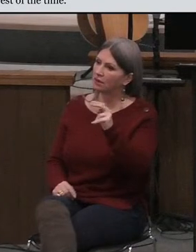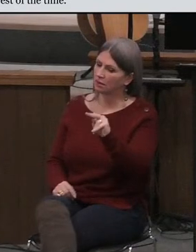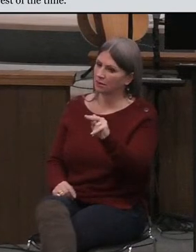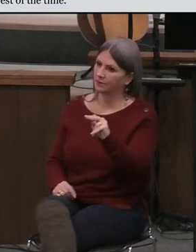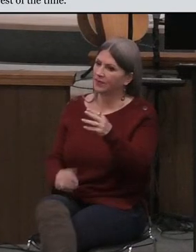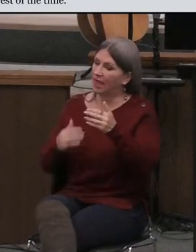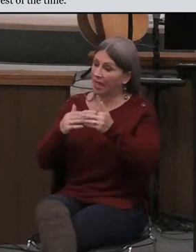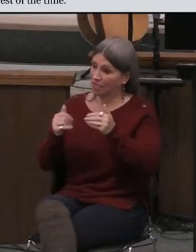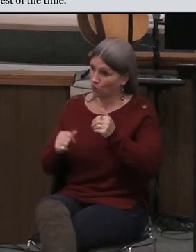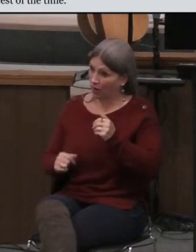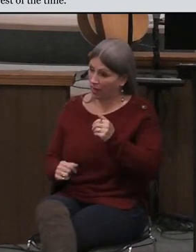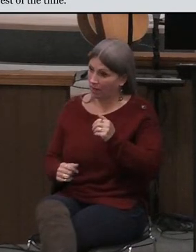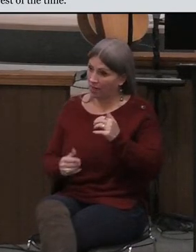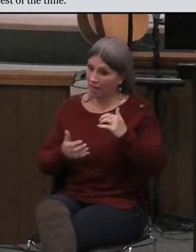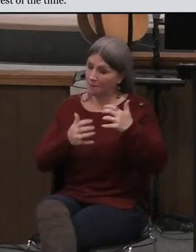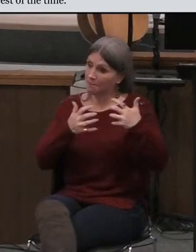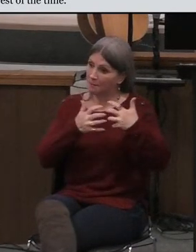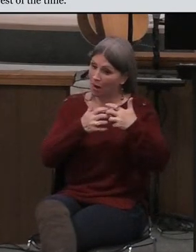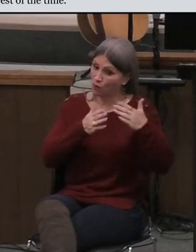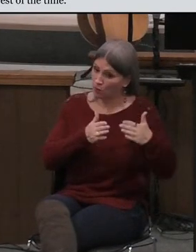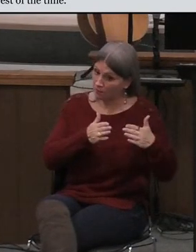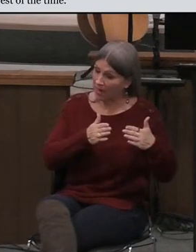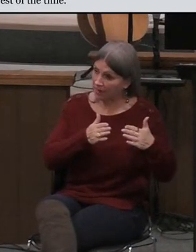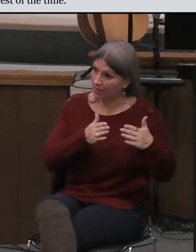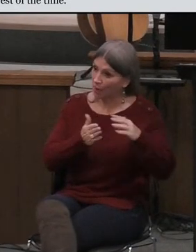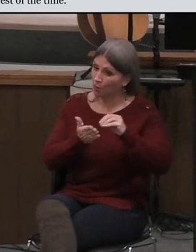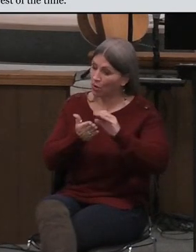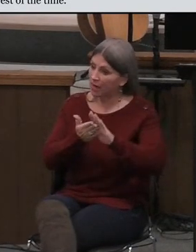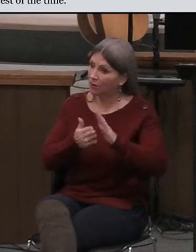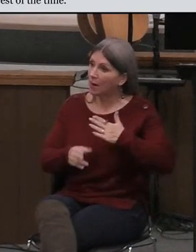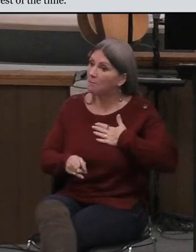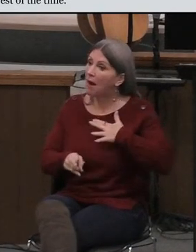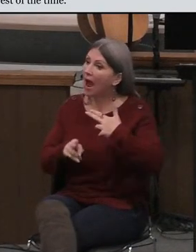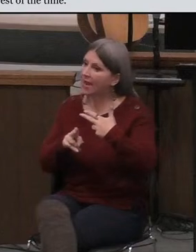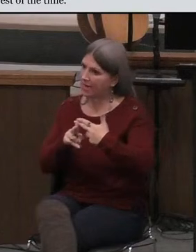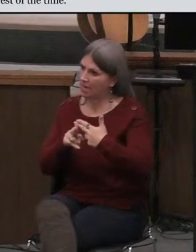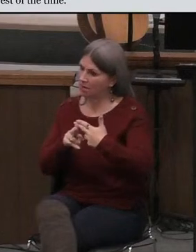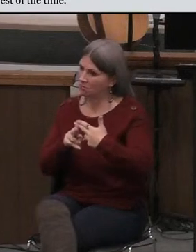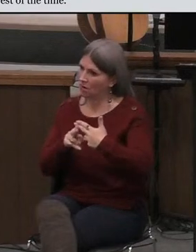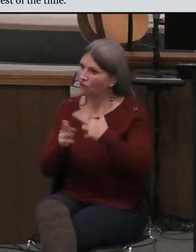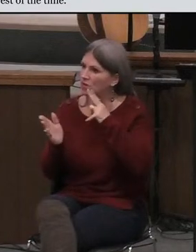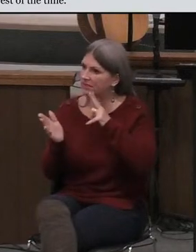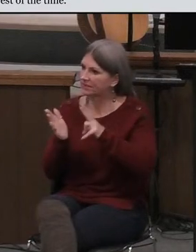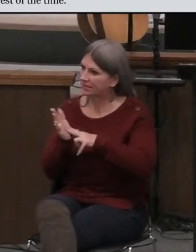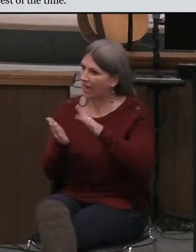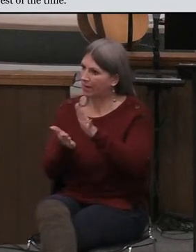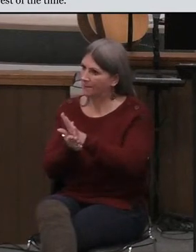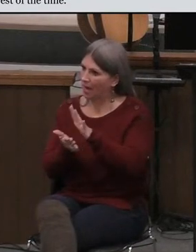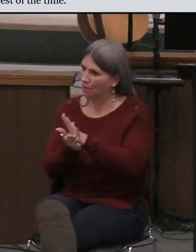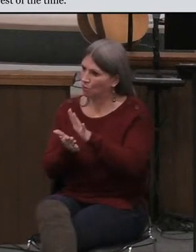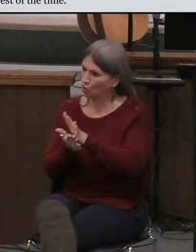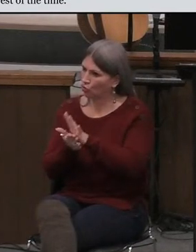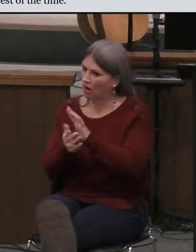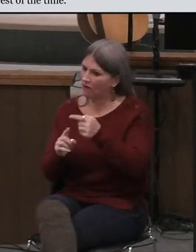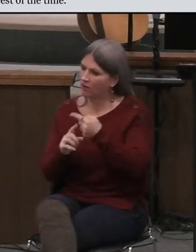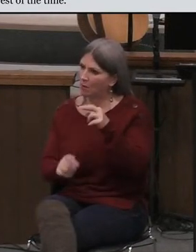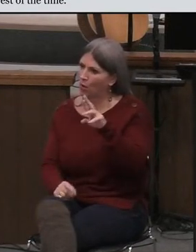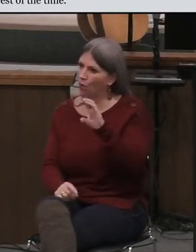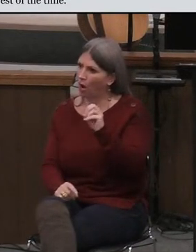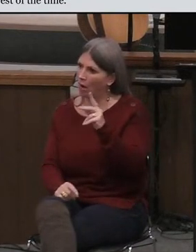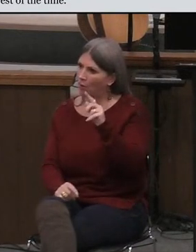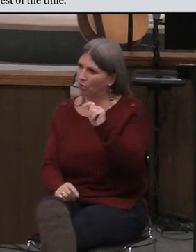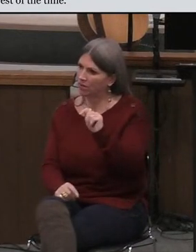He put my name on a sign-up sheet for Robert Tilton. So every month, I would get something new